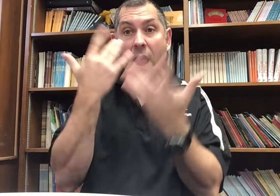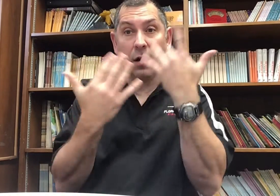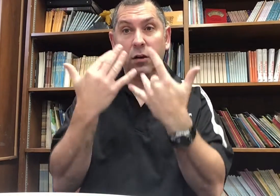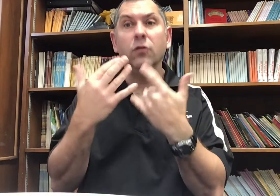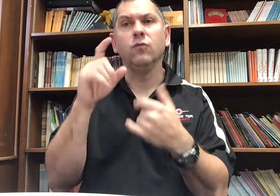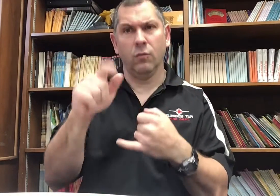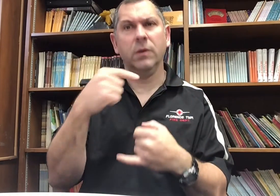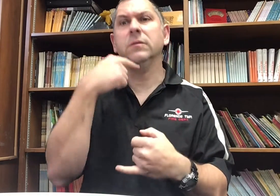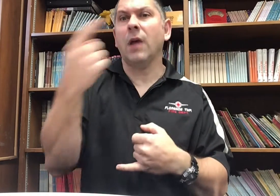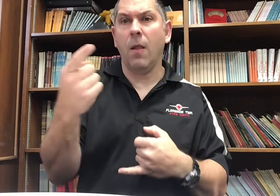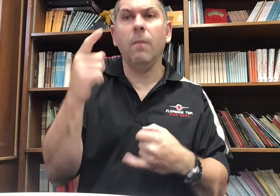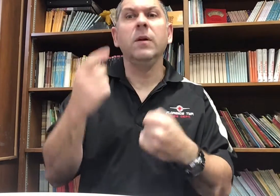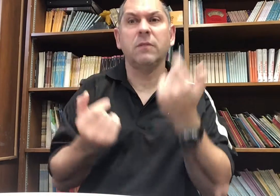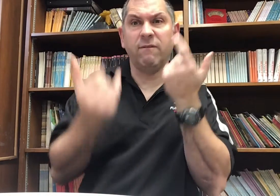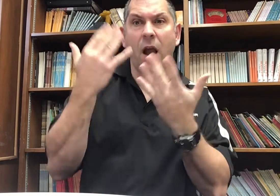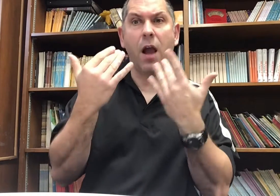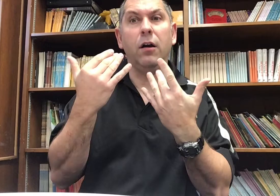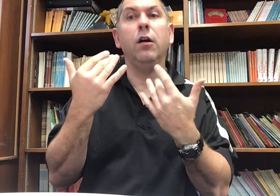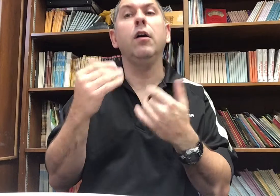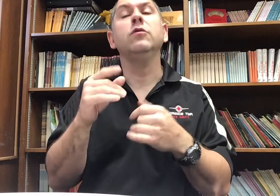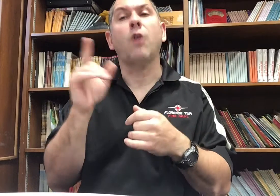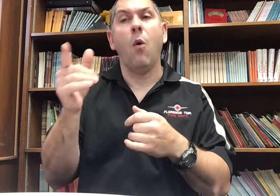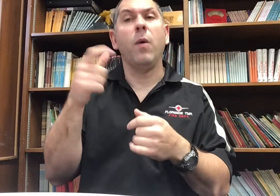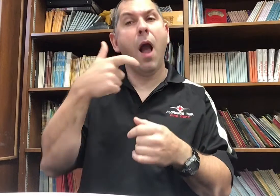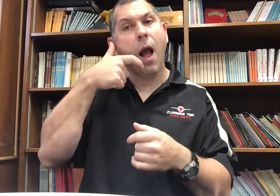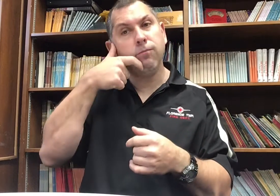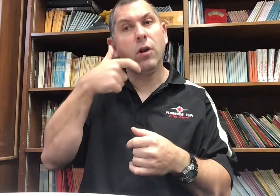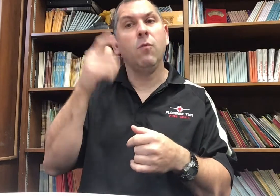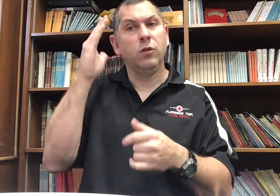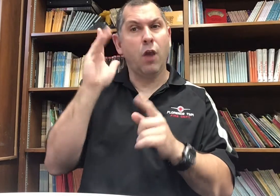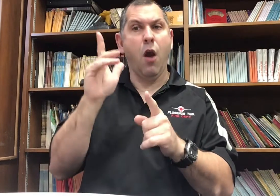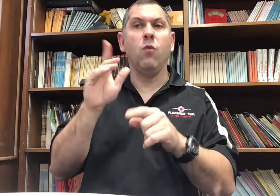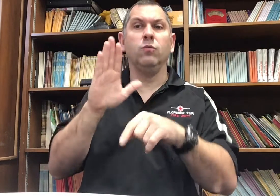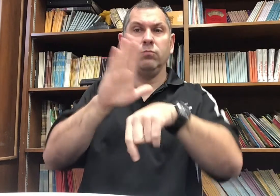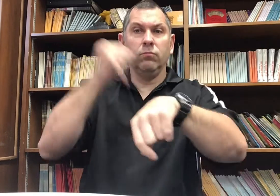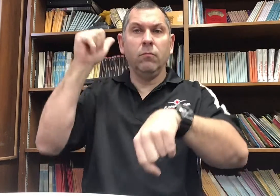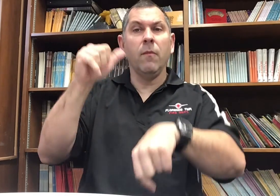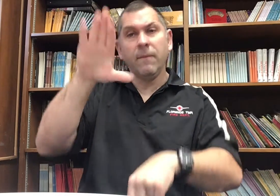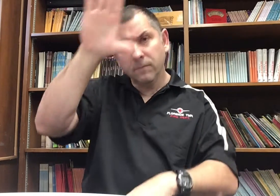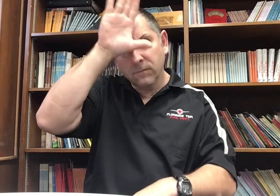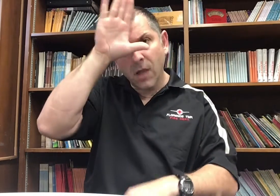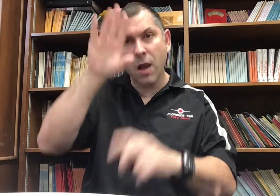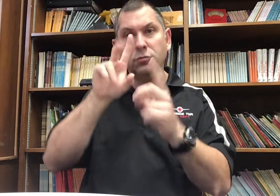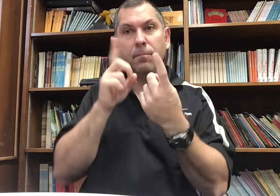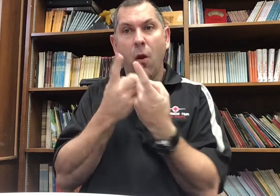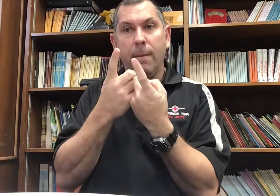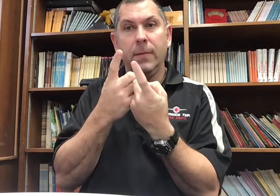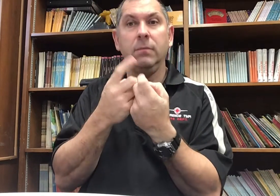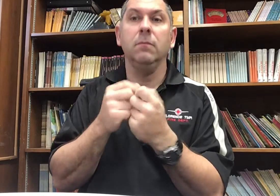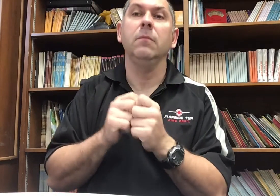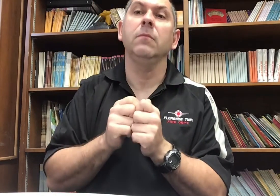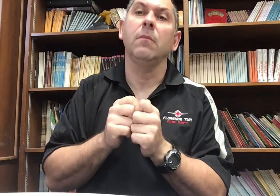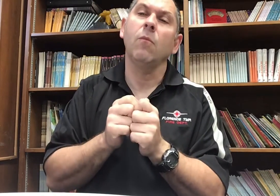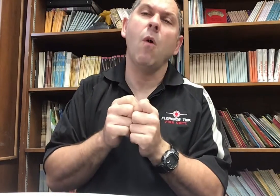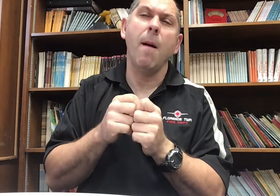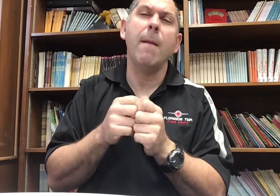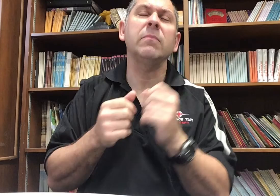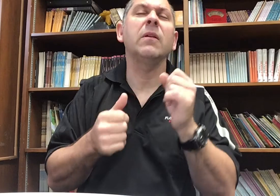For example, if there's a fire, you should immediately say there's a fire. So then the operator will know to connect